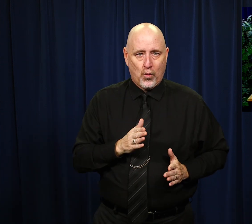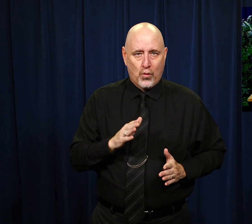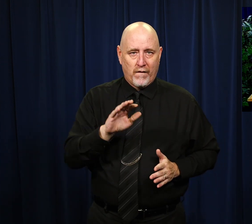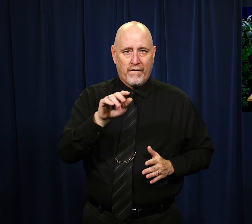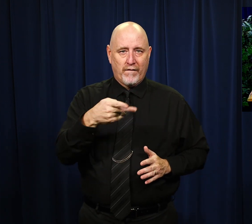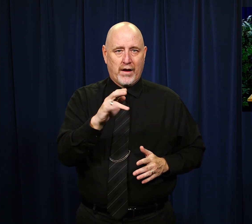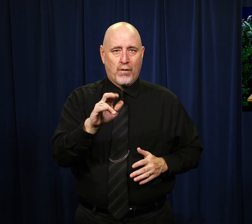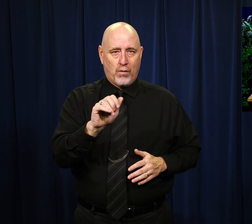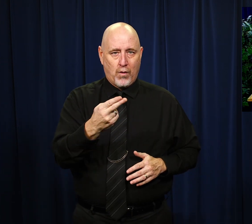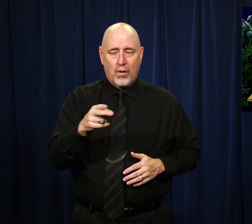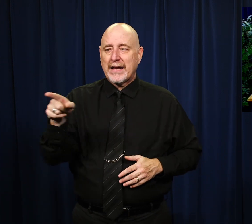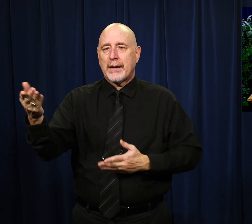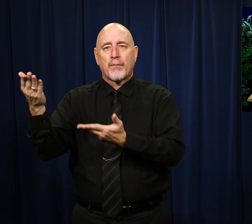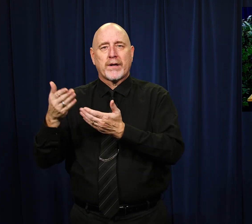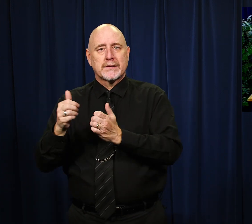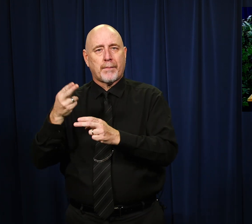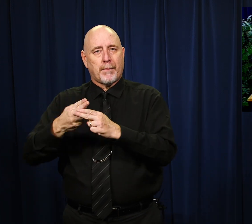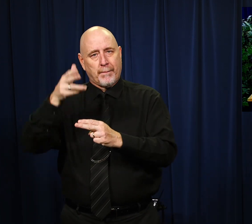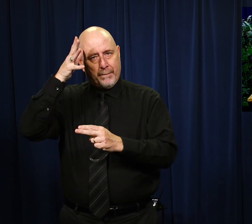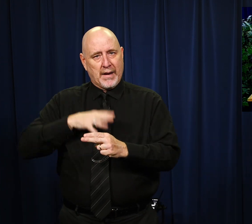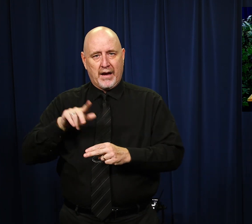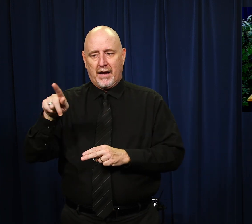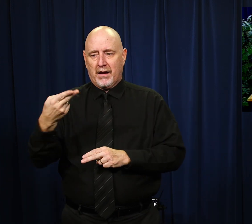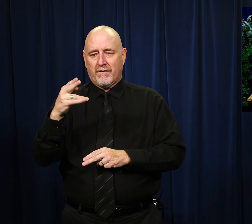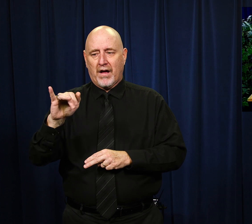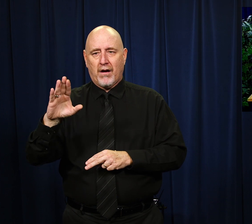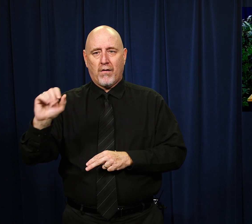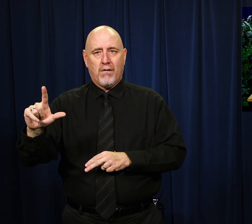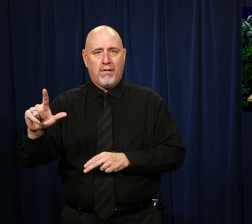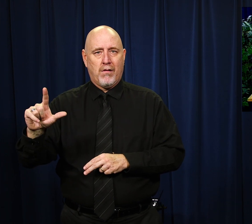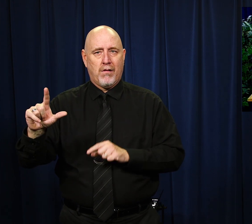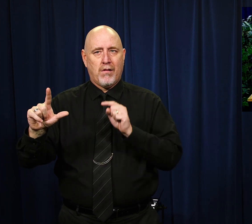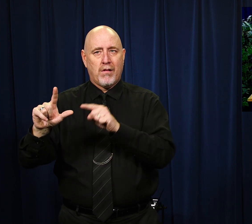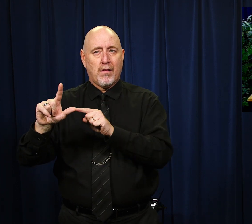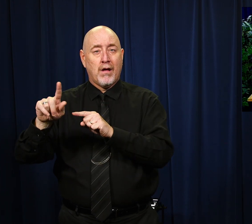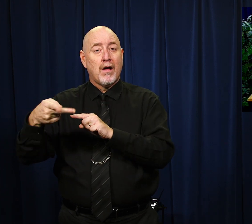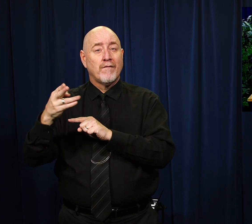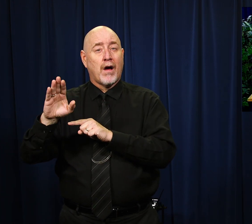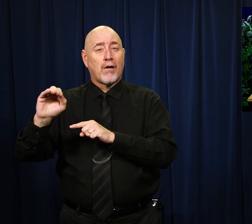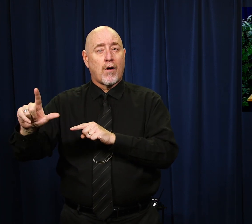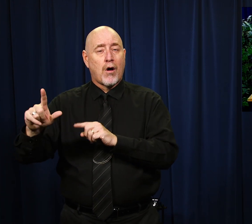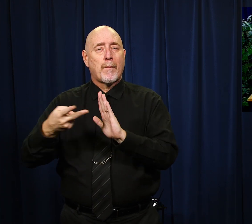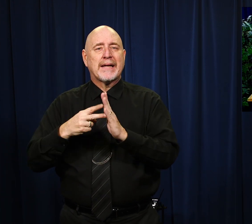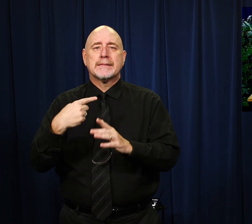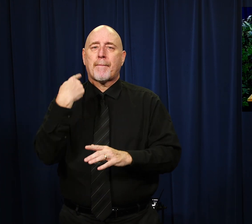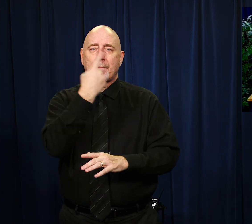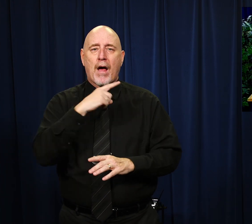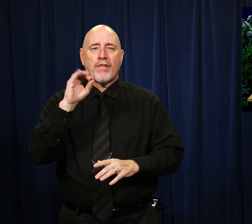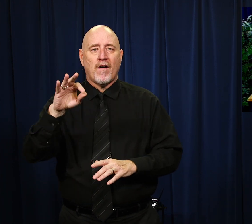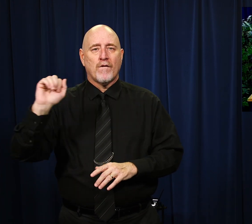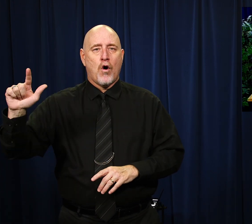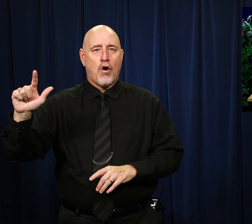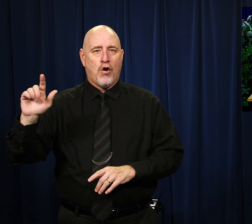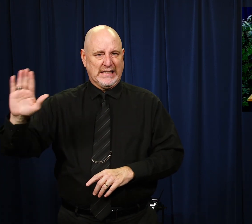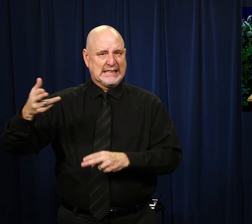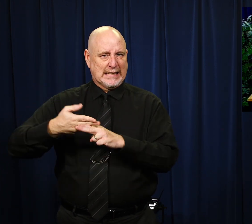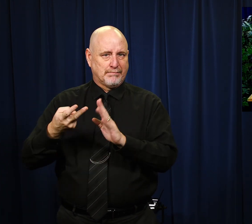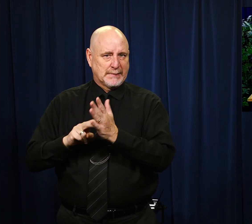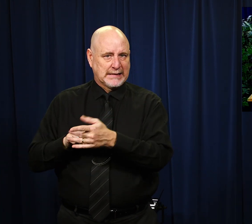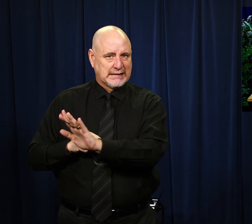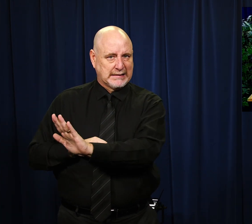And he brings a man with him named Phicol. That word literally means mouth of all. That's what his name